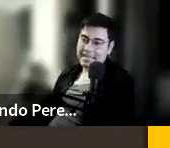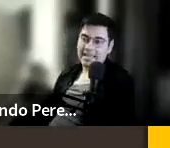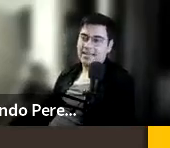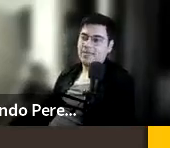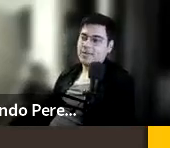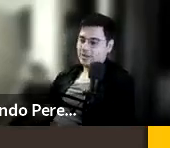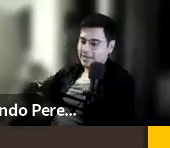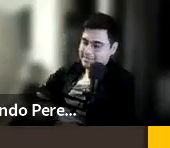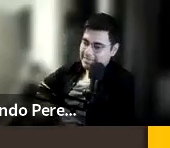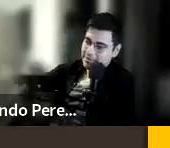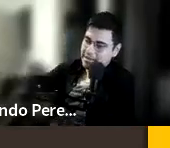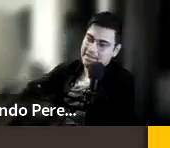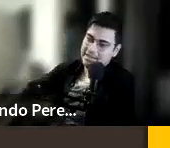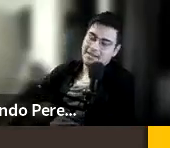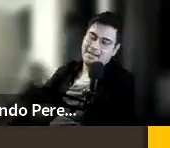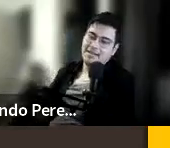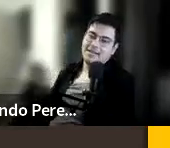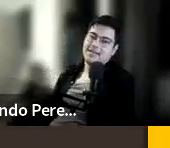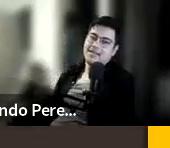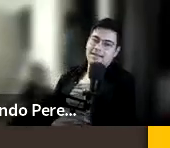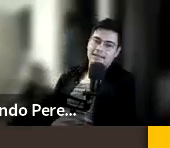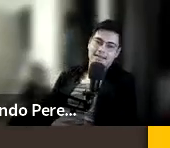está cuando le das algo a alguien.